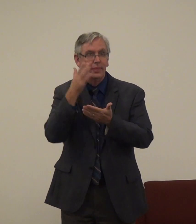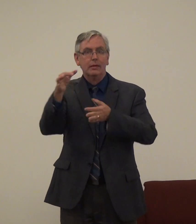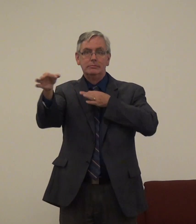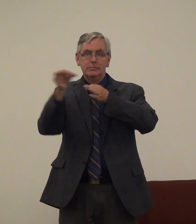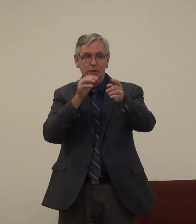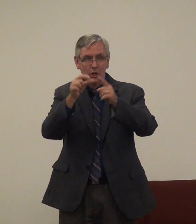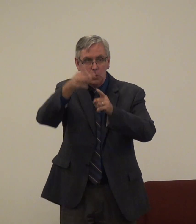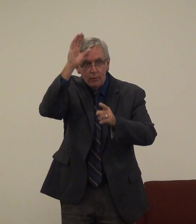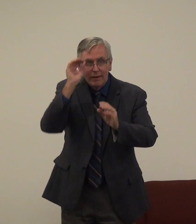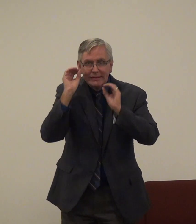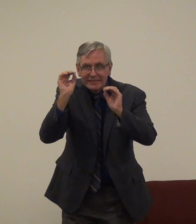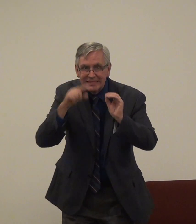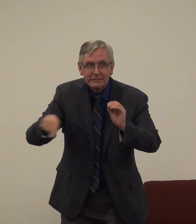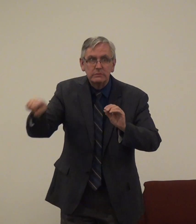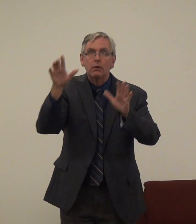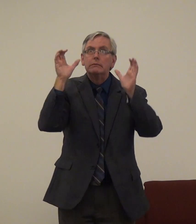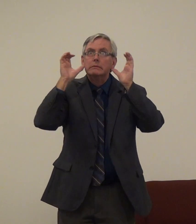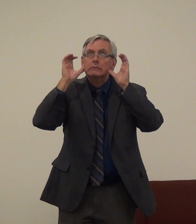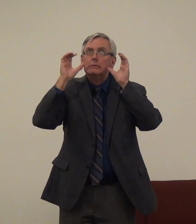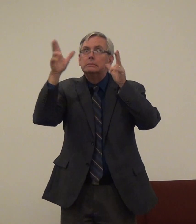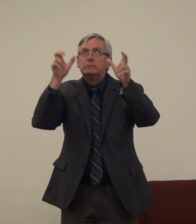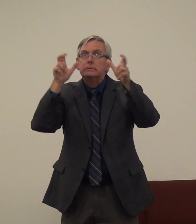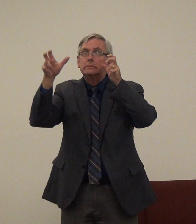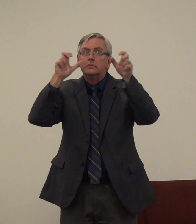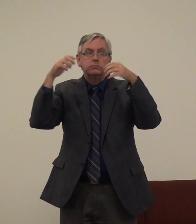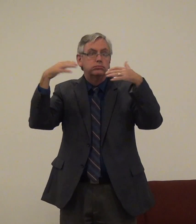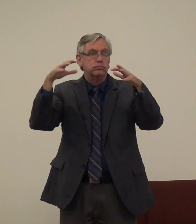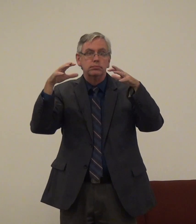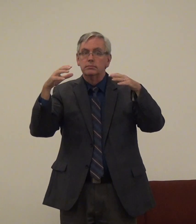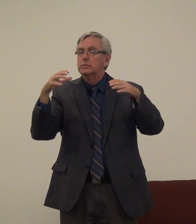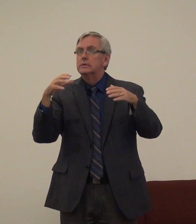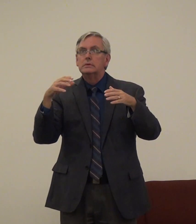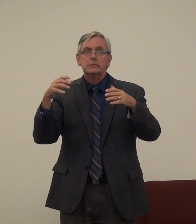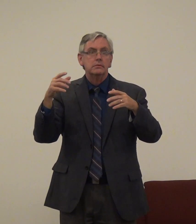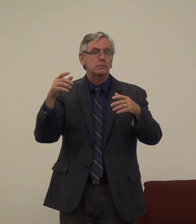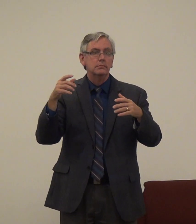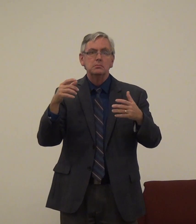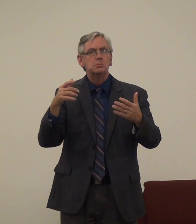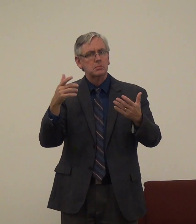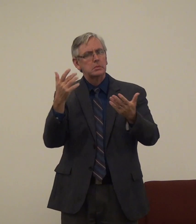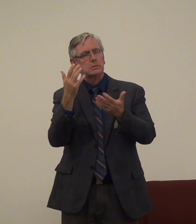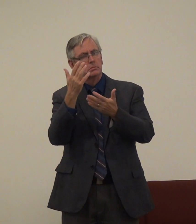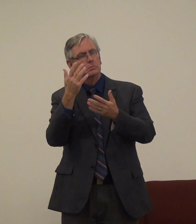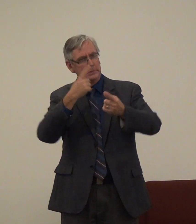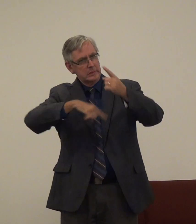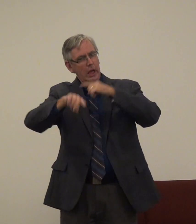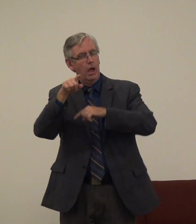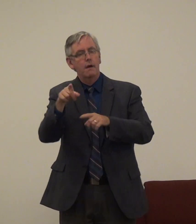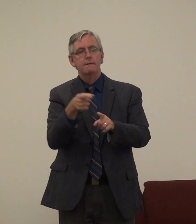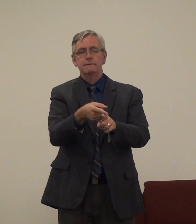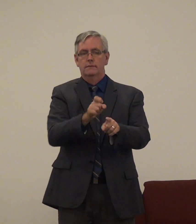the gospel at the Catholic school, and so I did. And everybody was very attentive, and they listened,